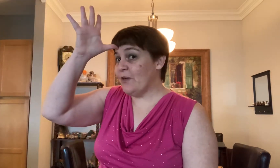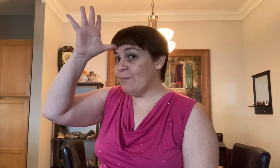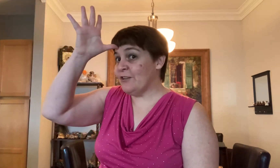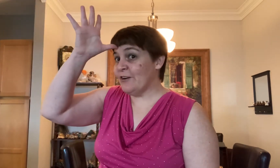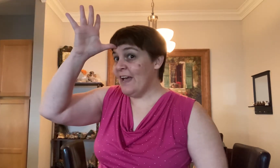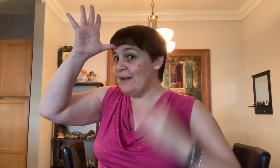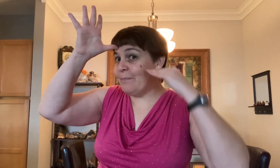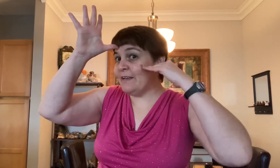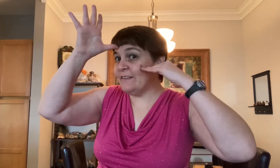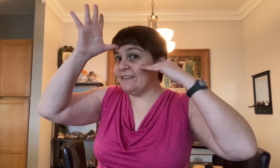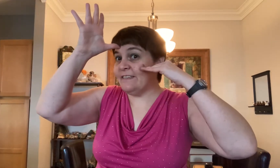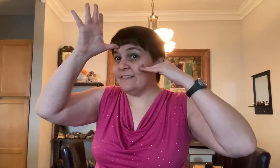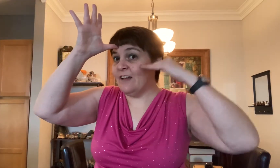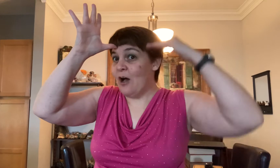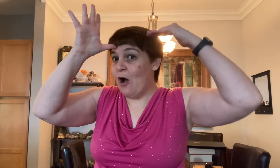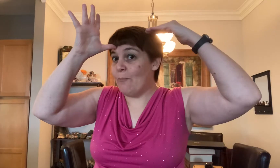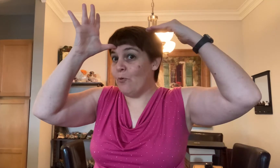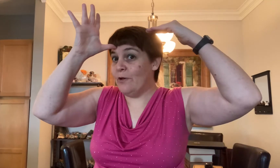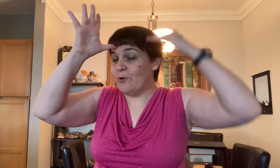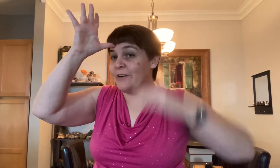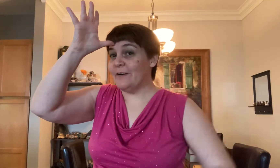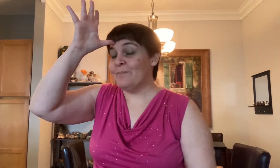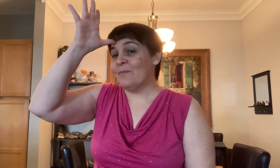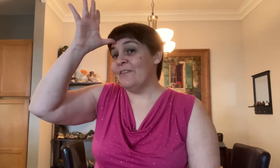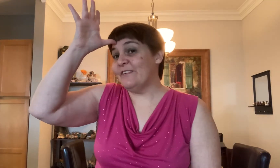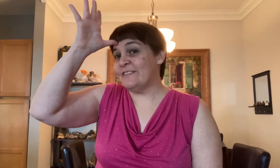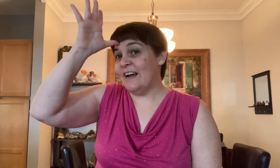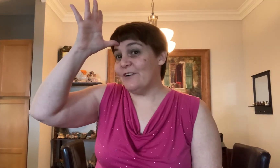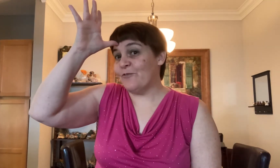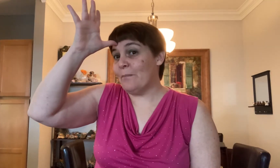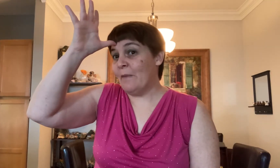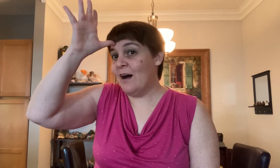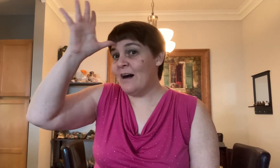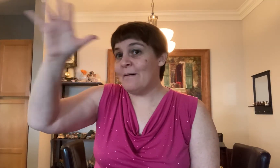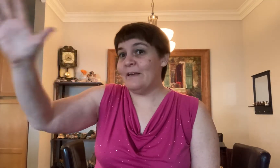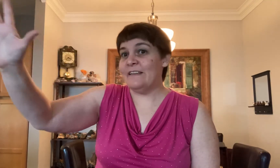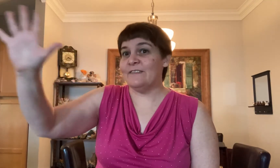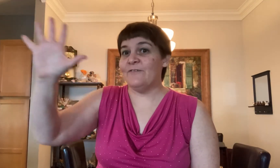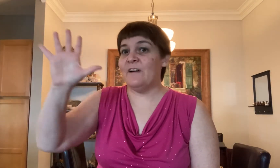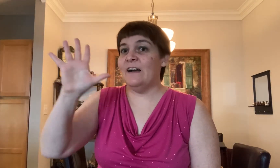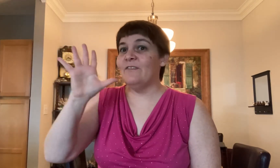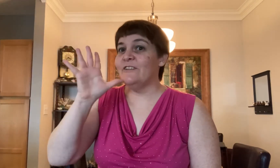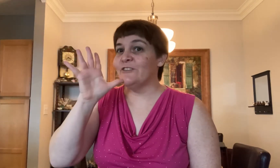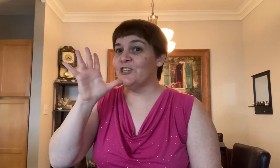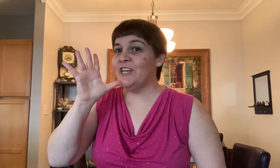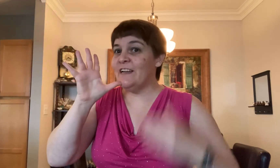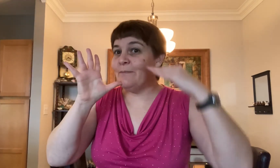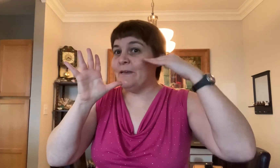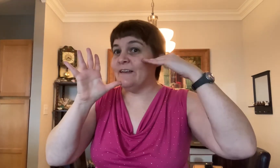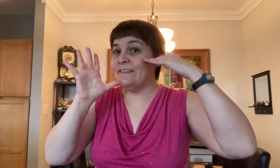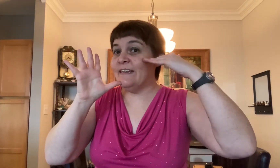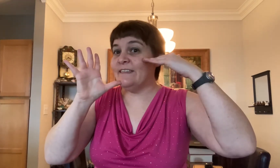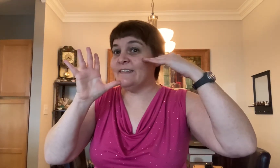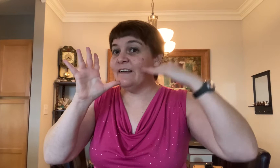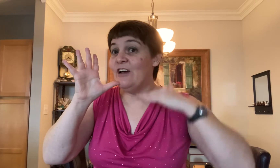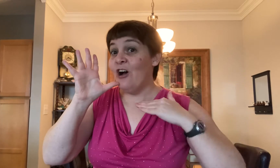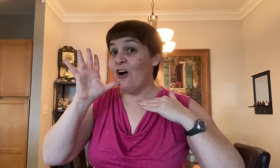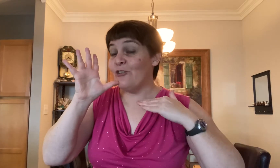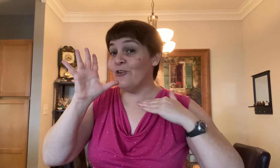on your head because it's a boy word. The sign for mom is a 5 on your chin because it's a girl